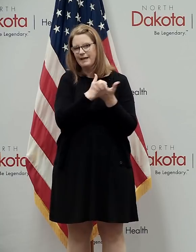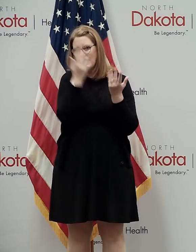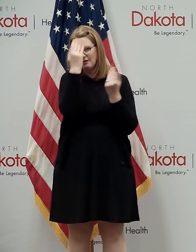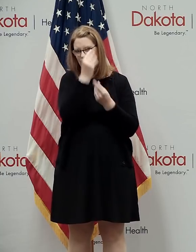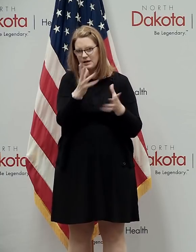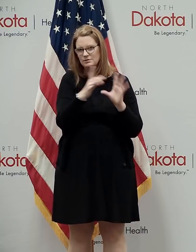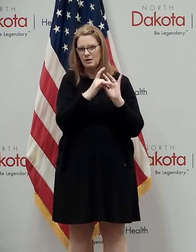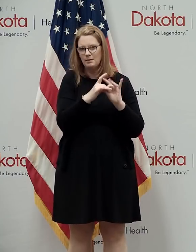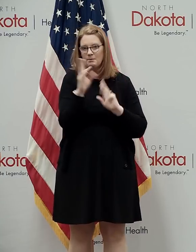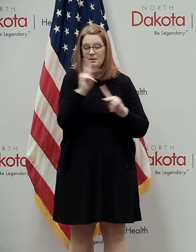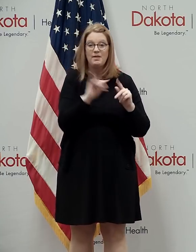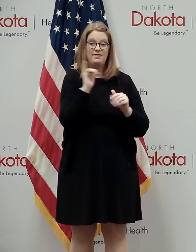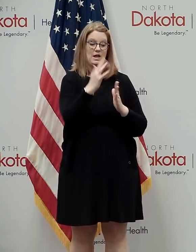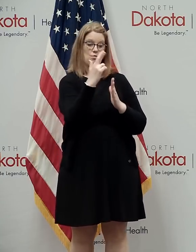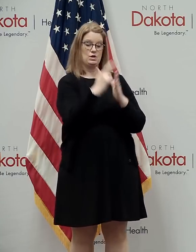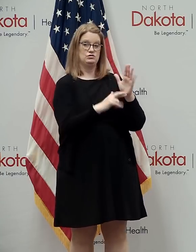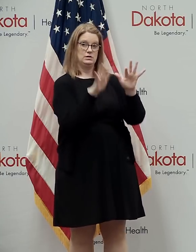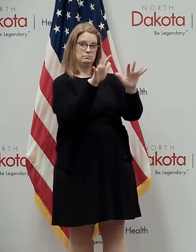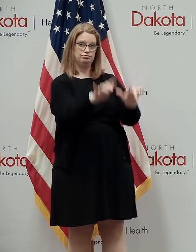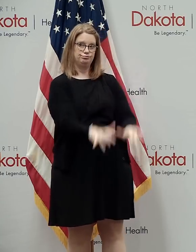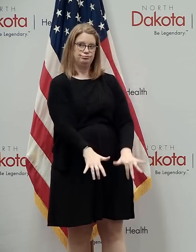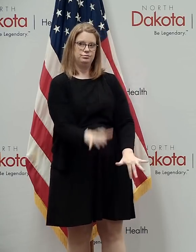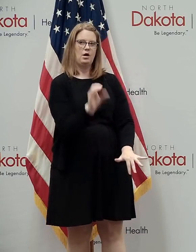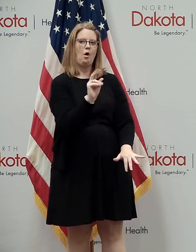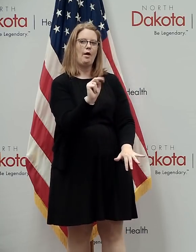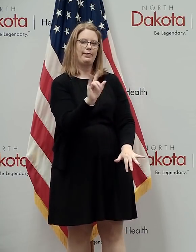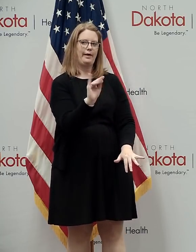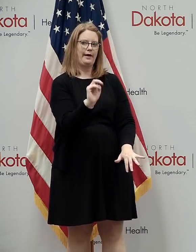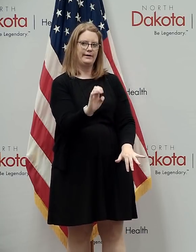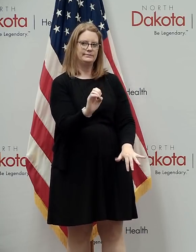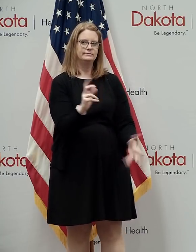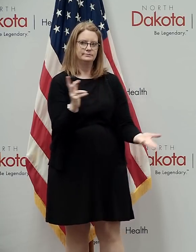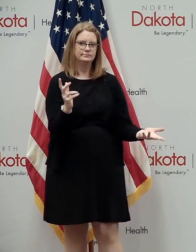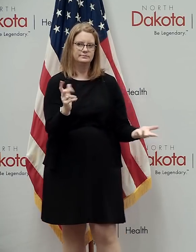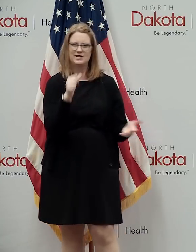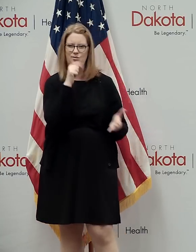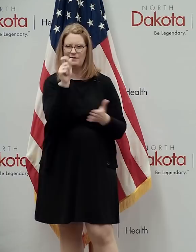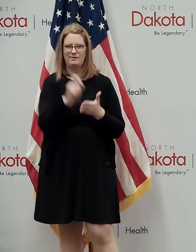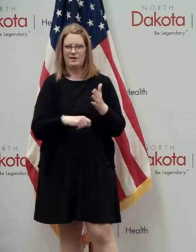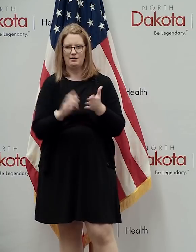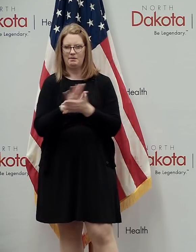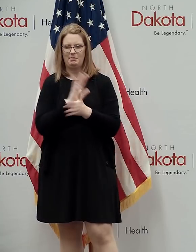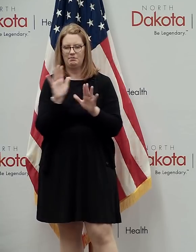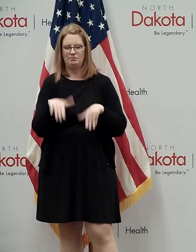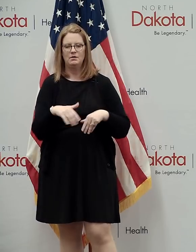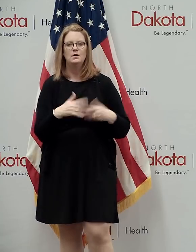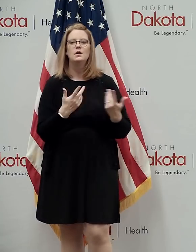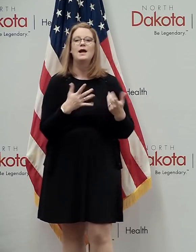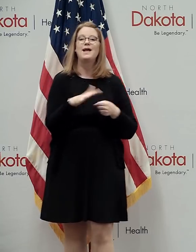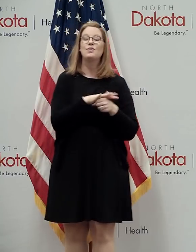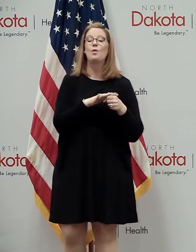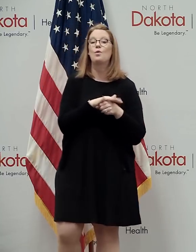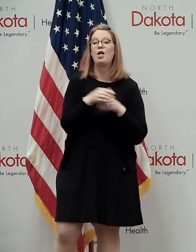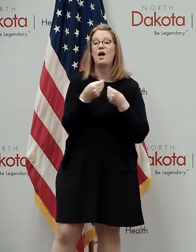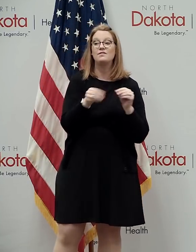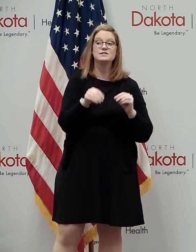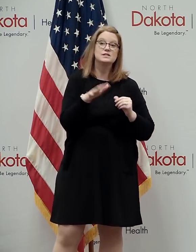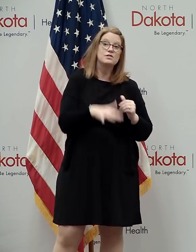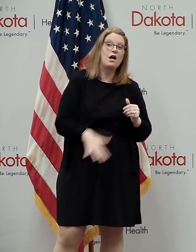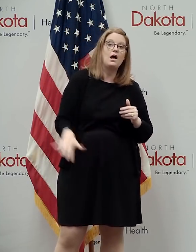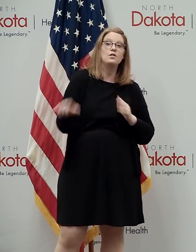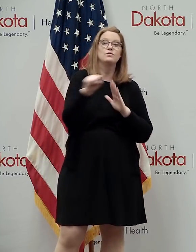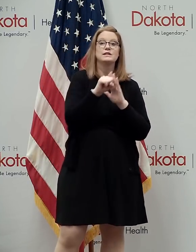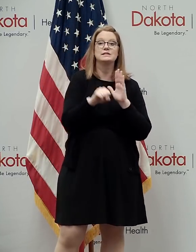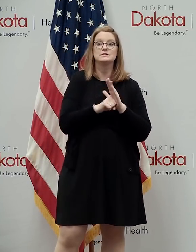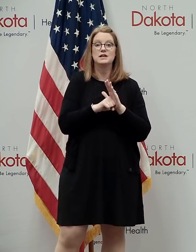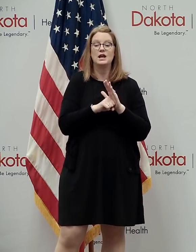this registration can also be completed online. And then additionally, Job Service local offices around the state can